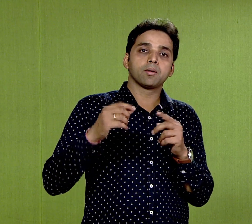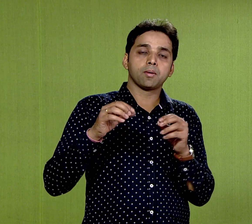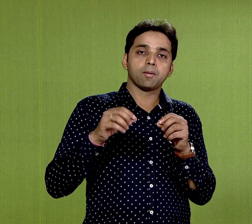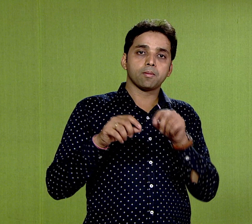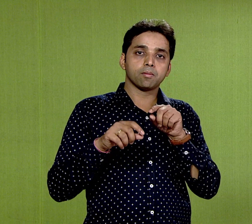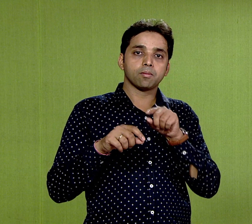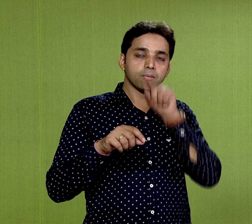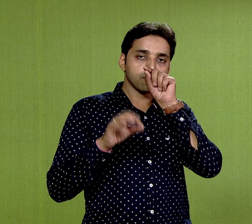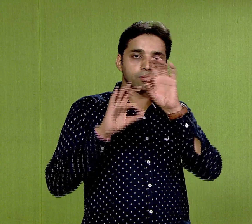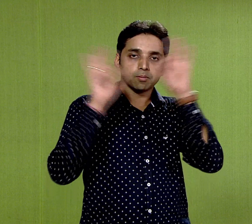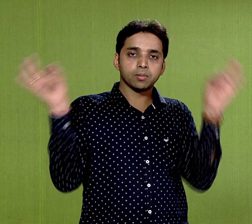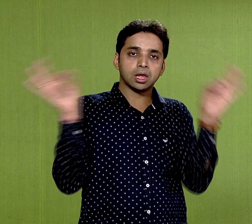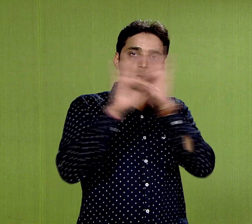and red,